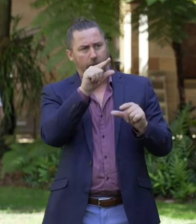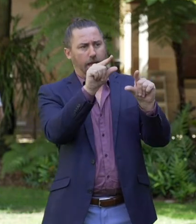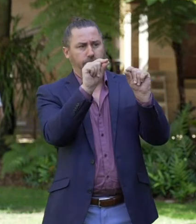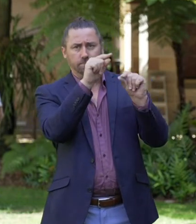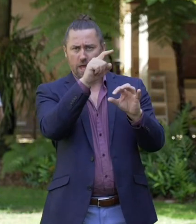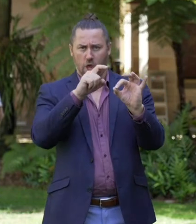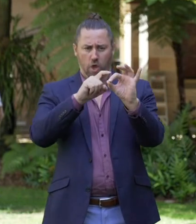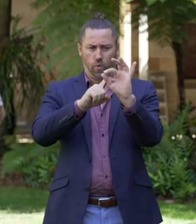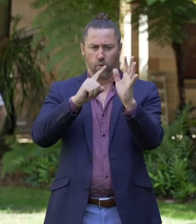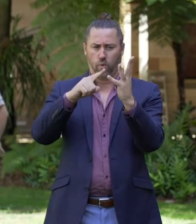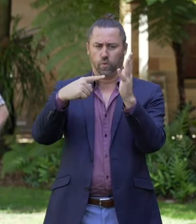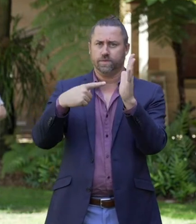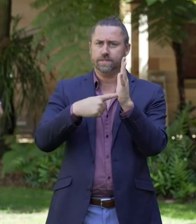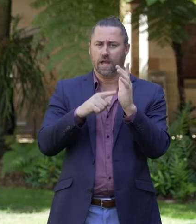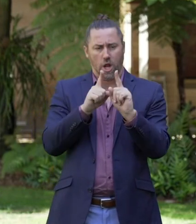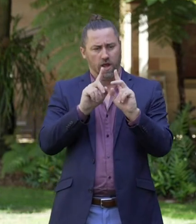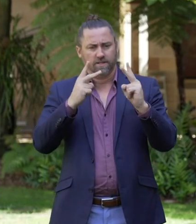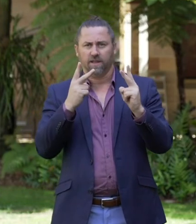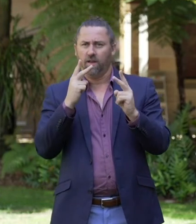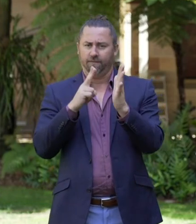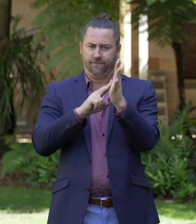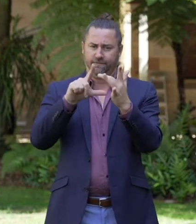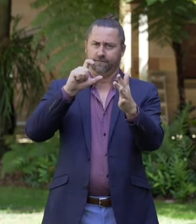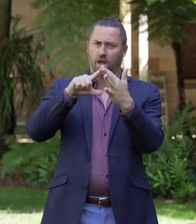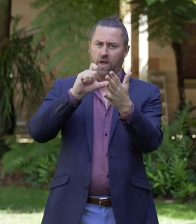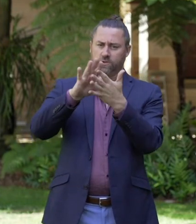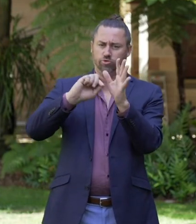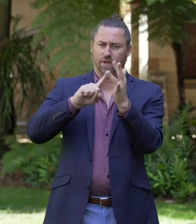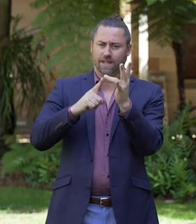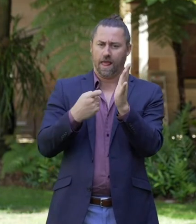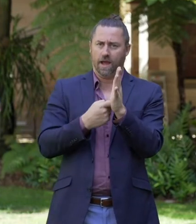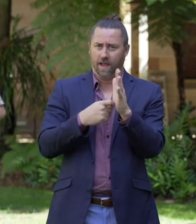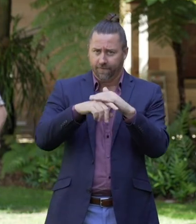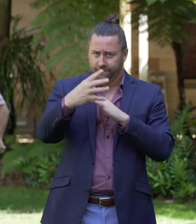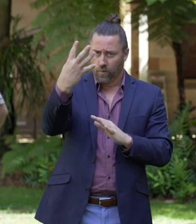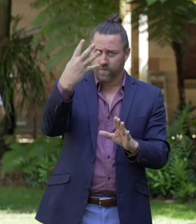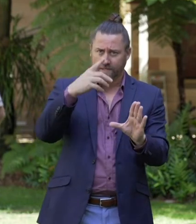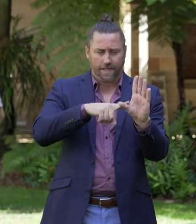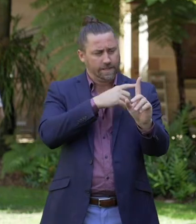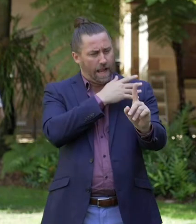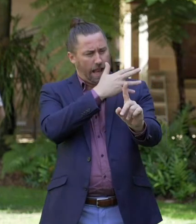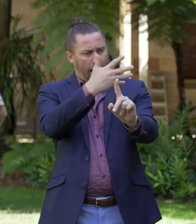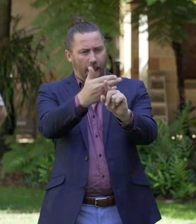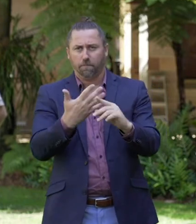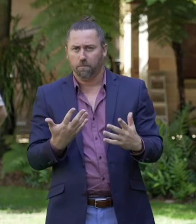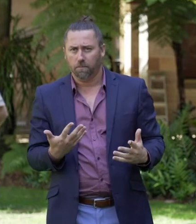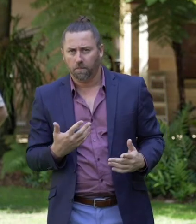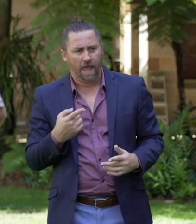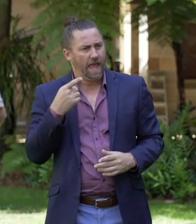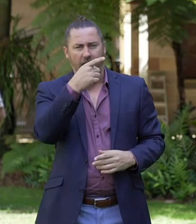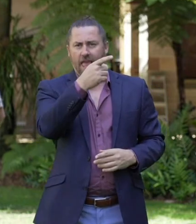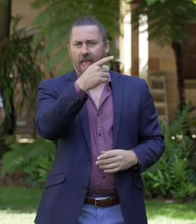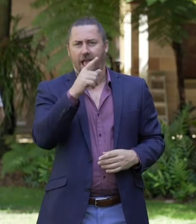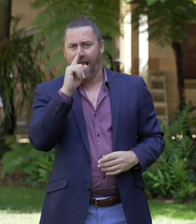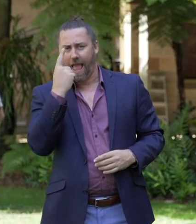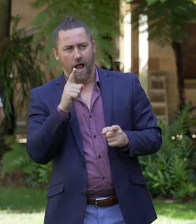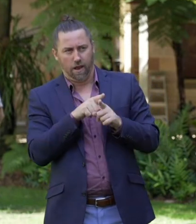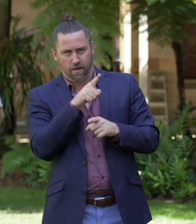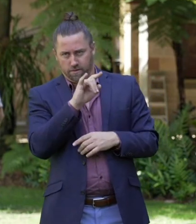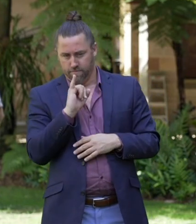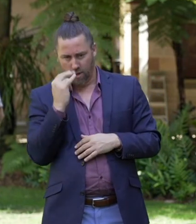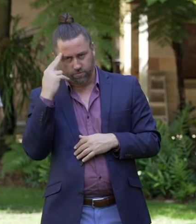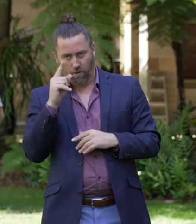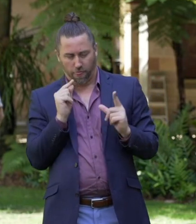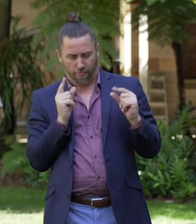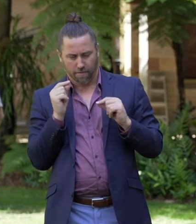QUT Vice Chancellor over the past 14 years. And I don't think anyone is going to question his